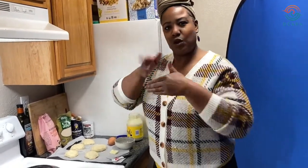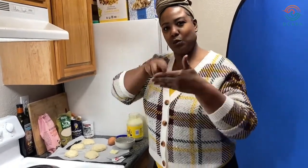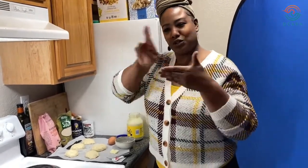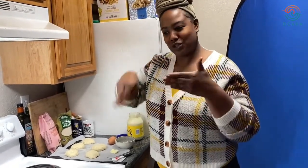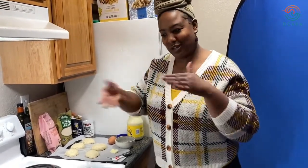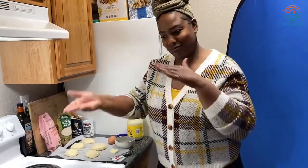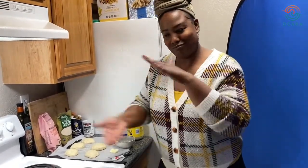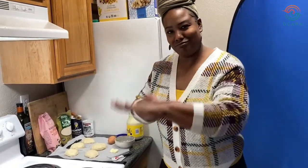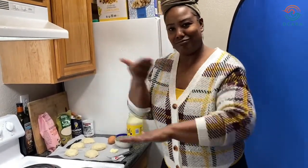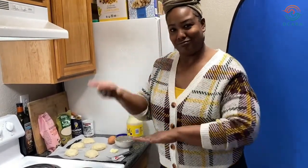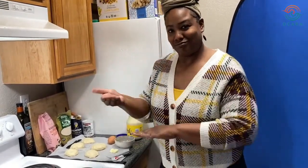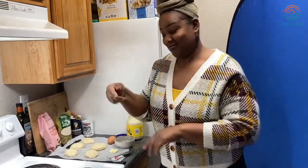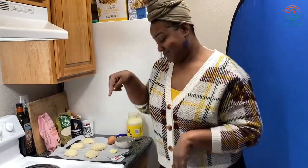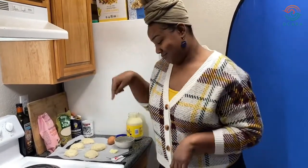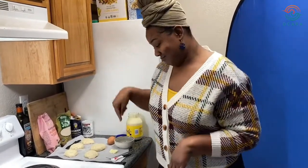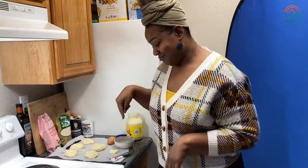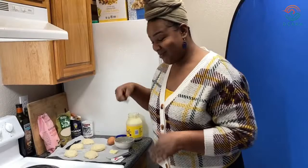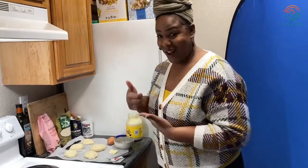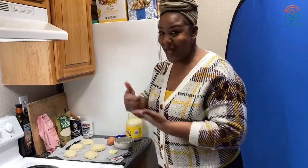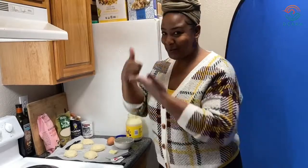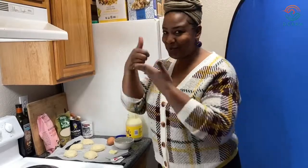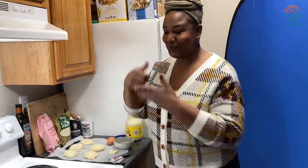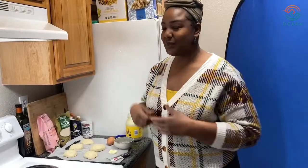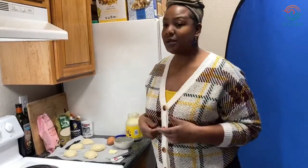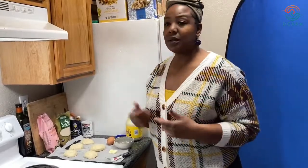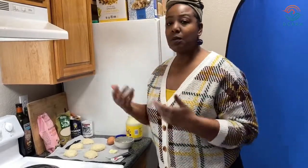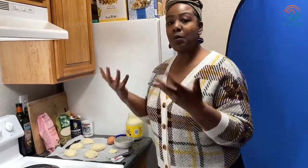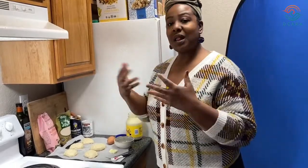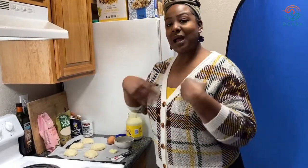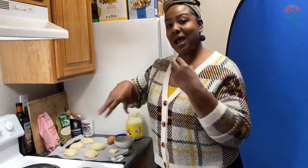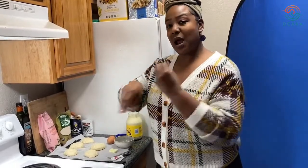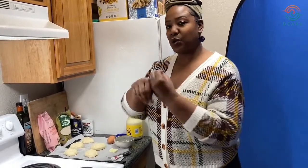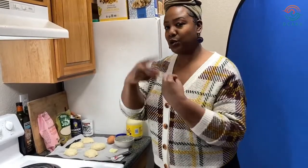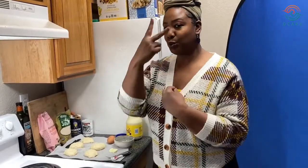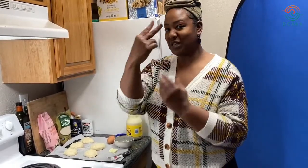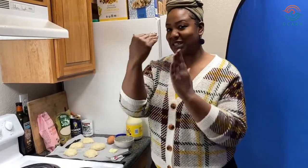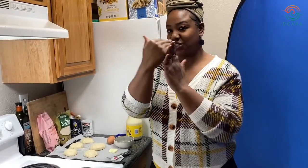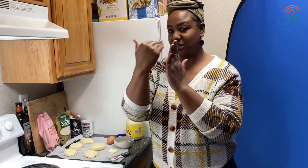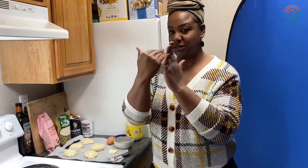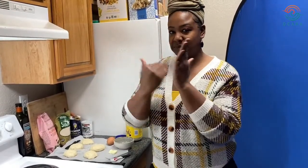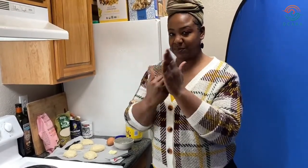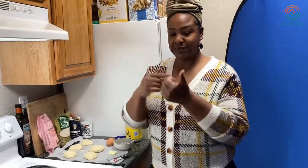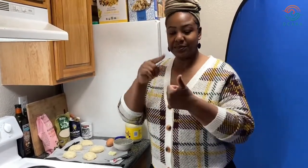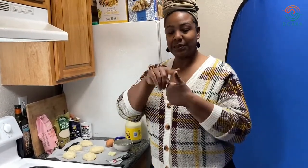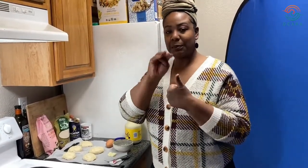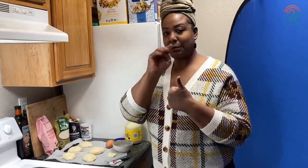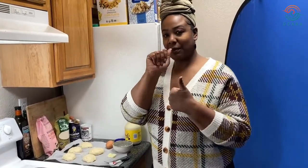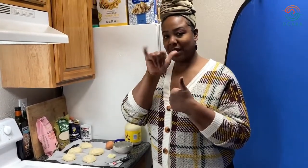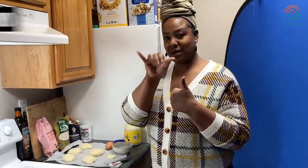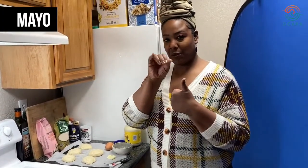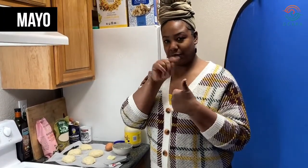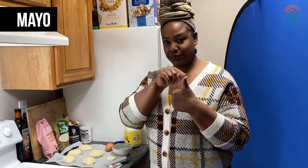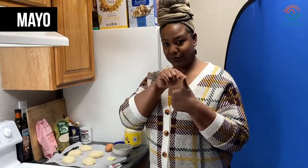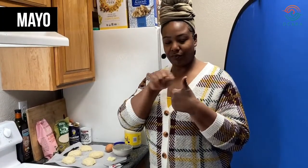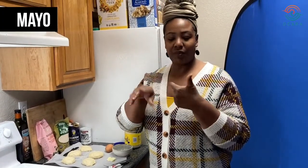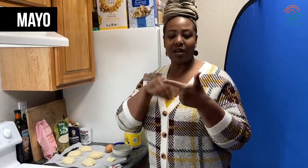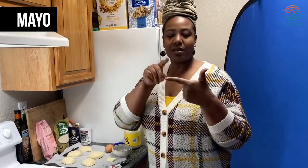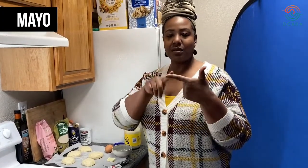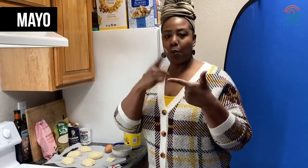More of a brown color. That will be the end result once we take them out of the oven. I will be adding 2 ingredients together,